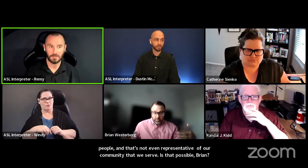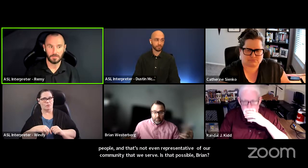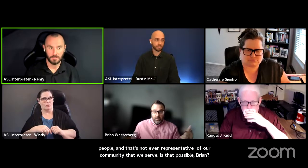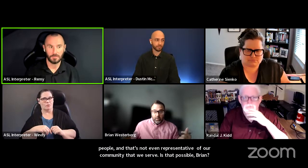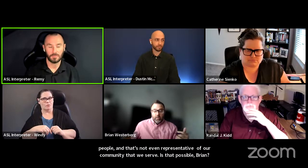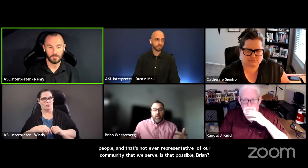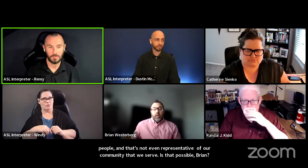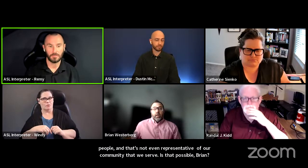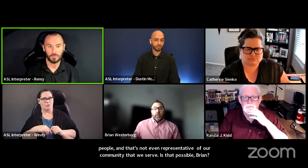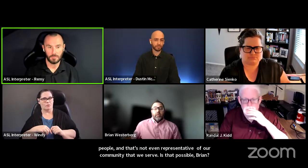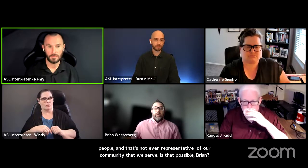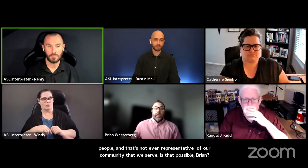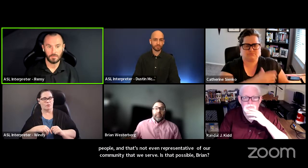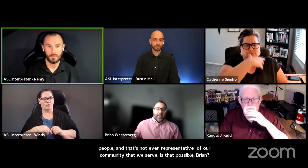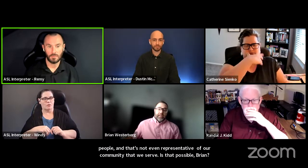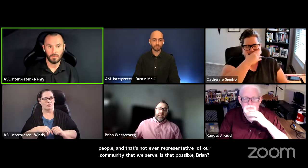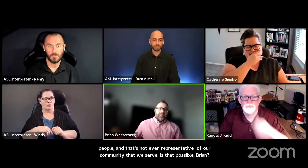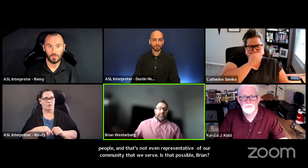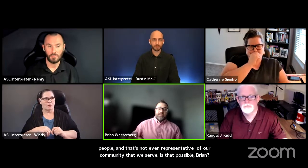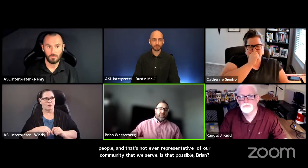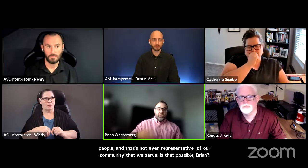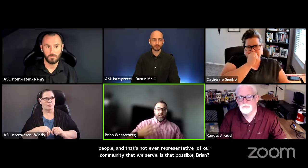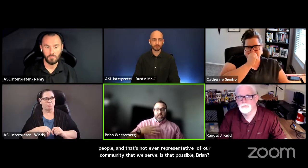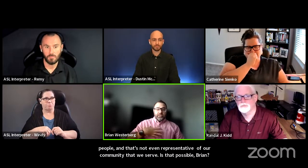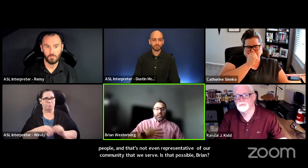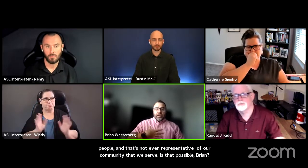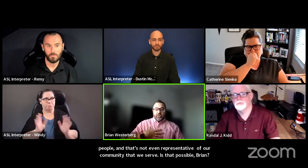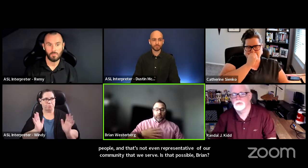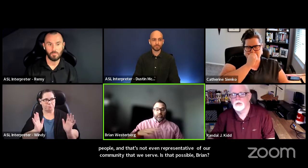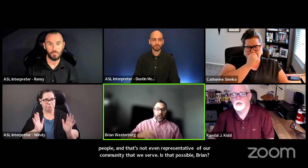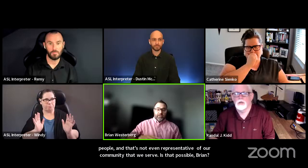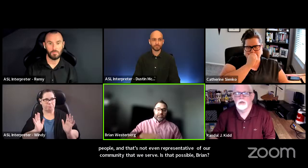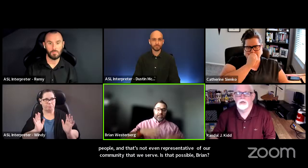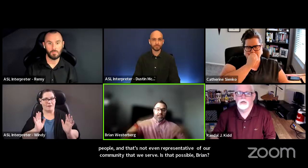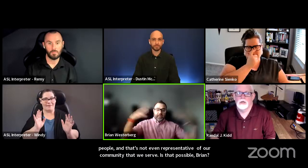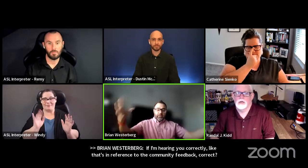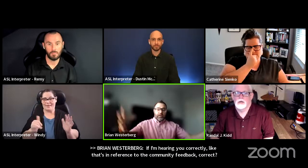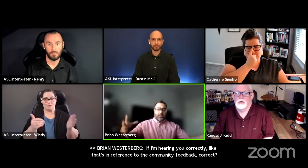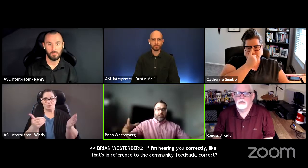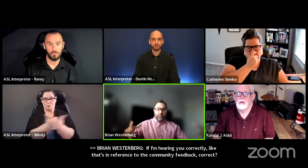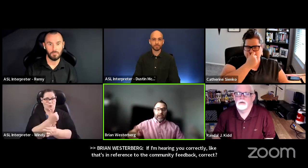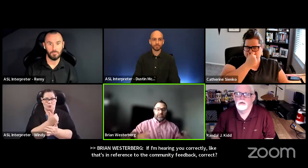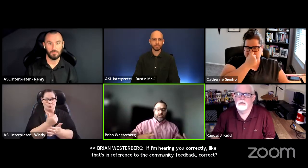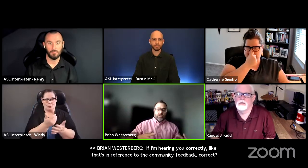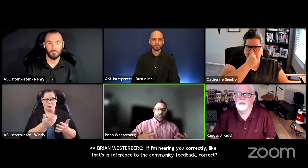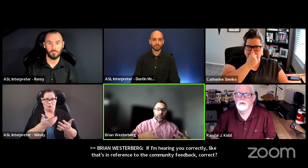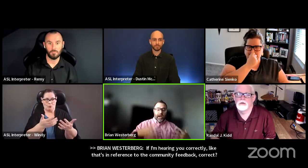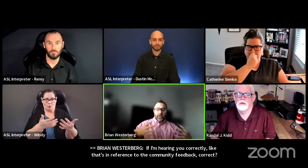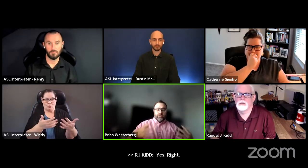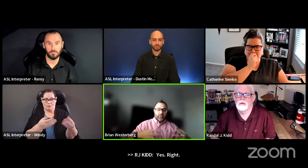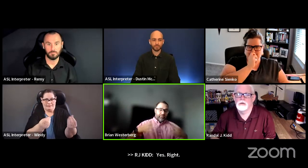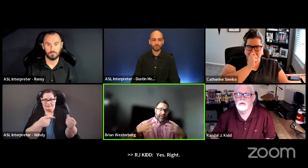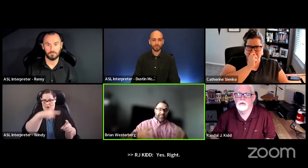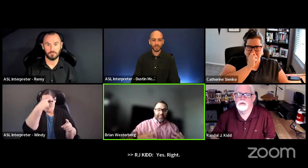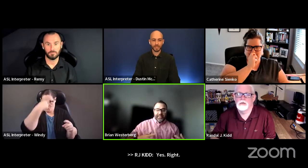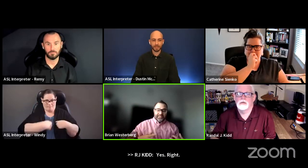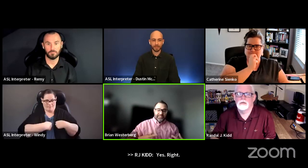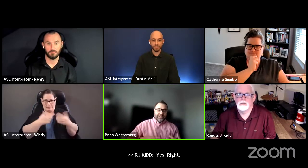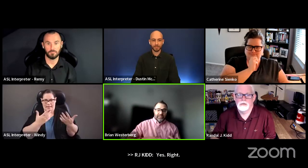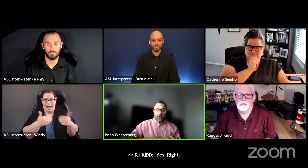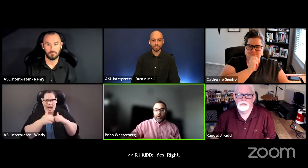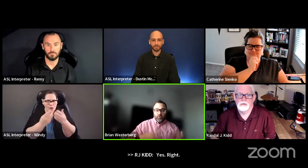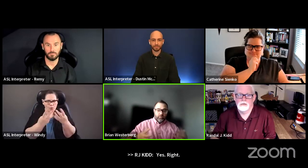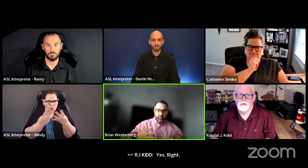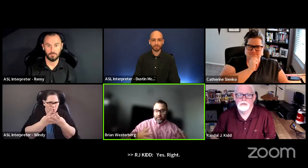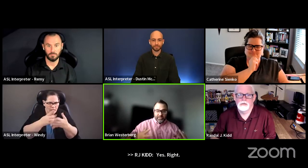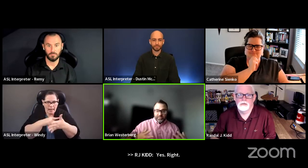Yes, right. Yeah, like that's uncharted territory for us on getting community feedback. So how you vet that's like